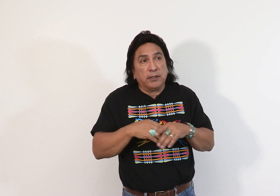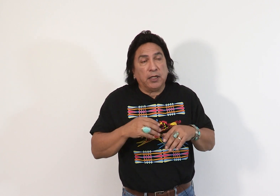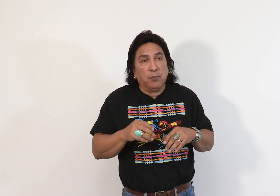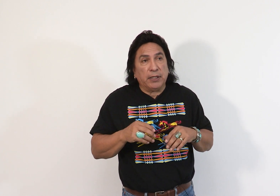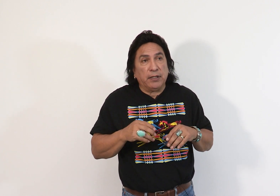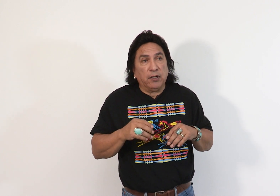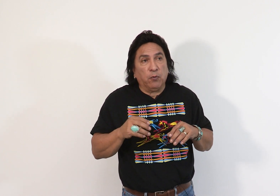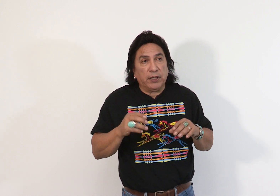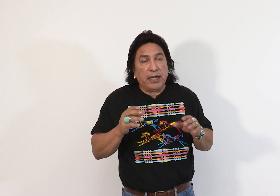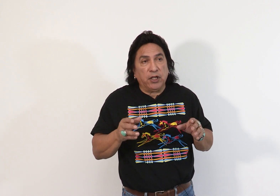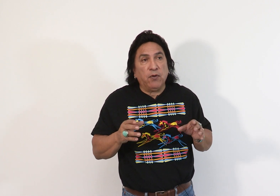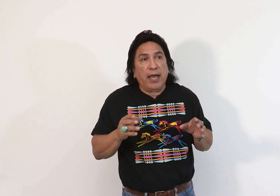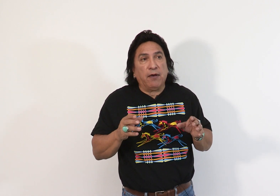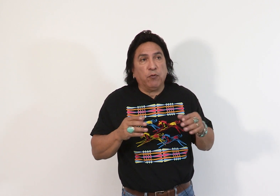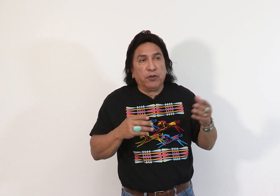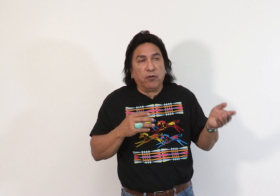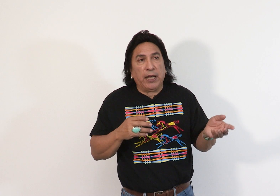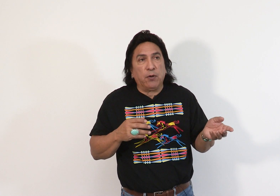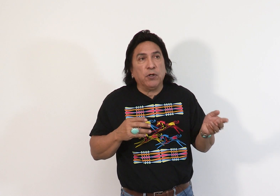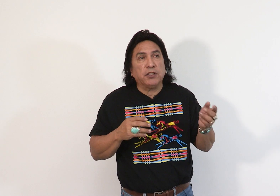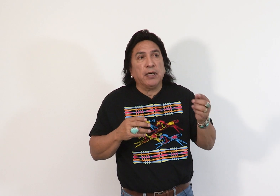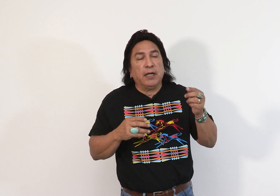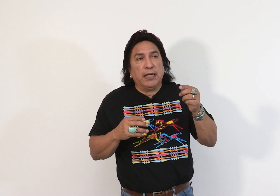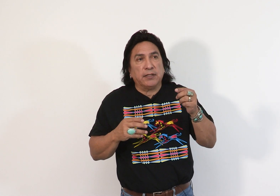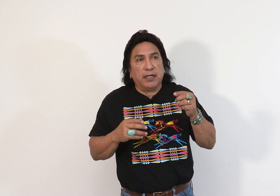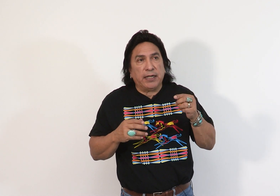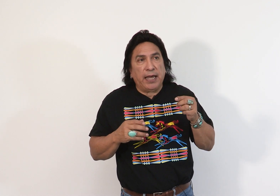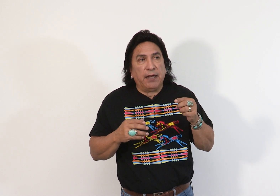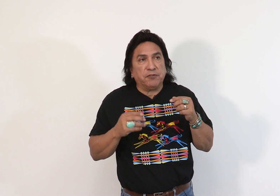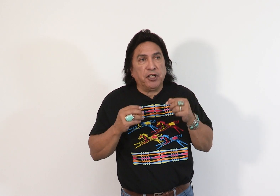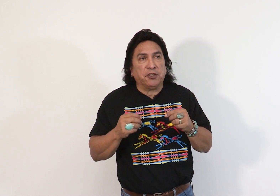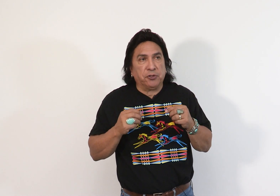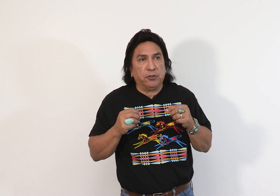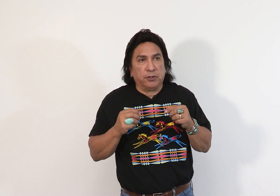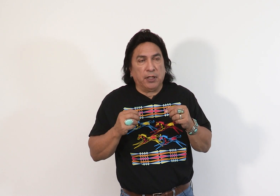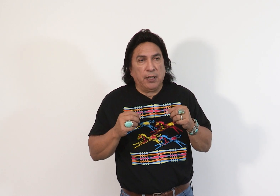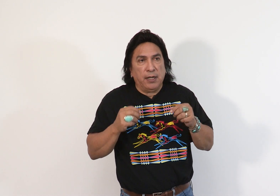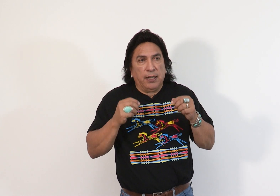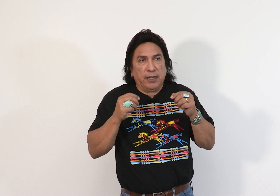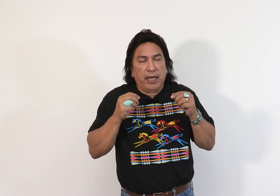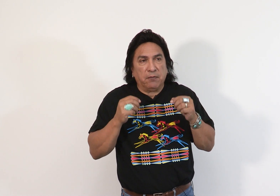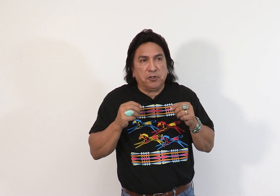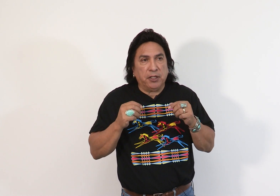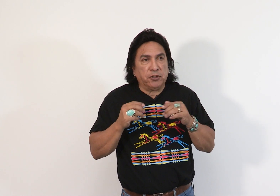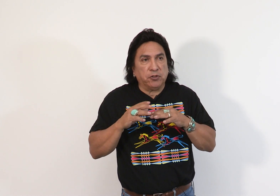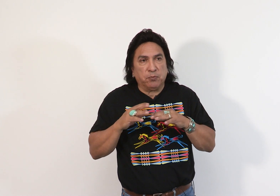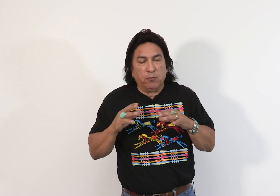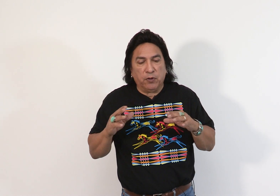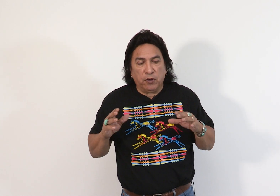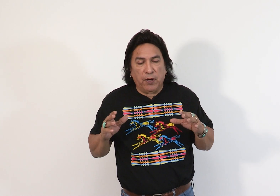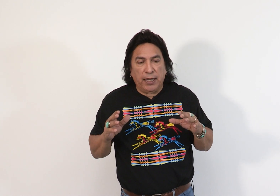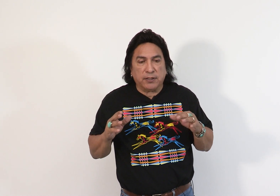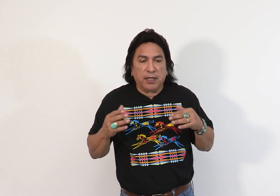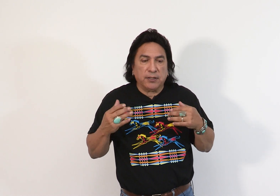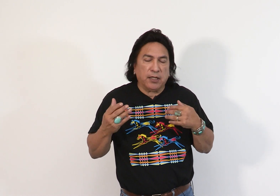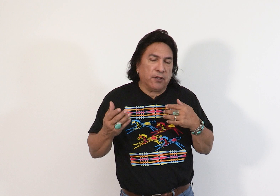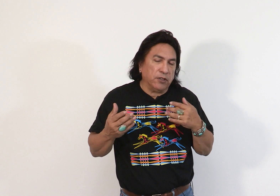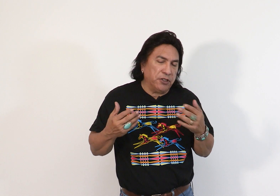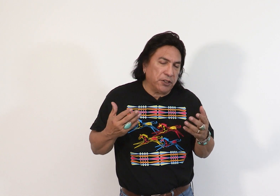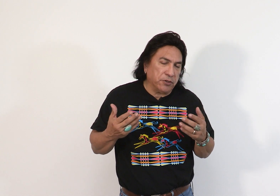said, but what they do have with their language is that they have gestures. They have gestures, but with no hand signs. And I thought